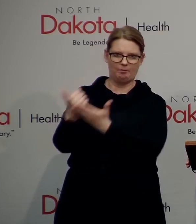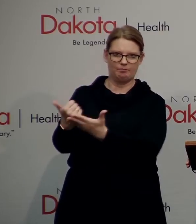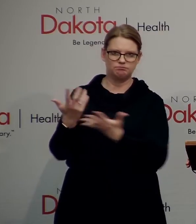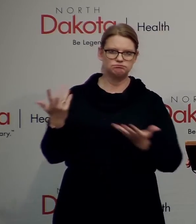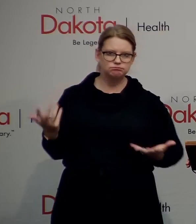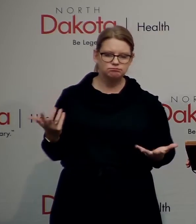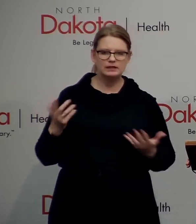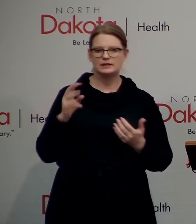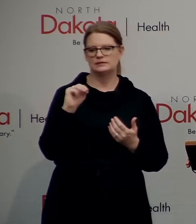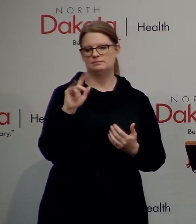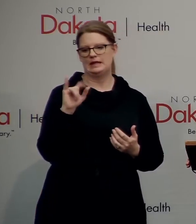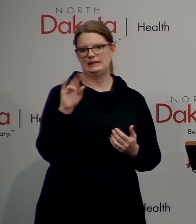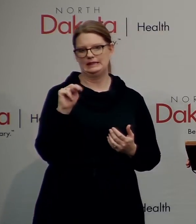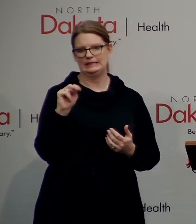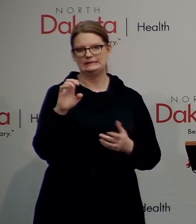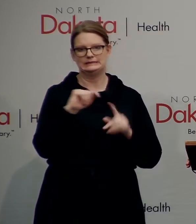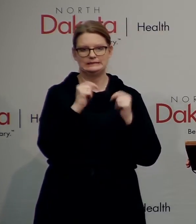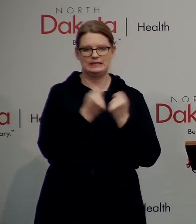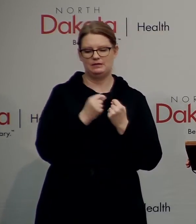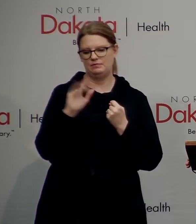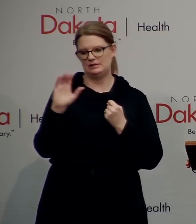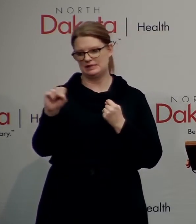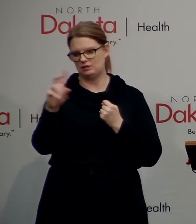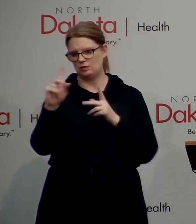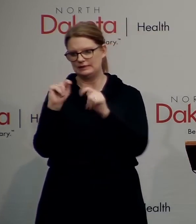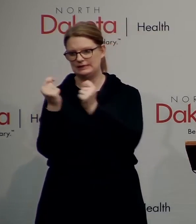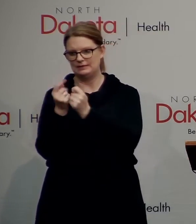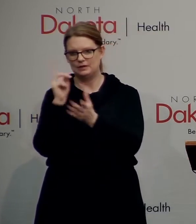that's what Mylynn's team and the South Dakota team are checking on.